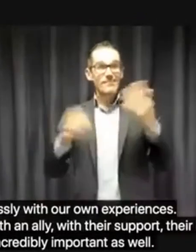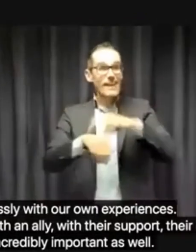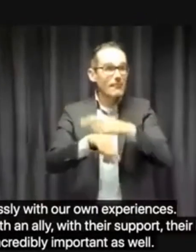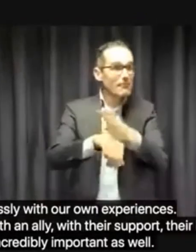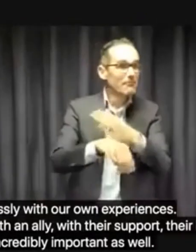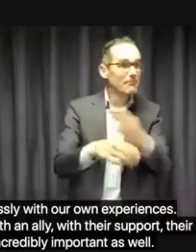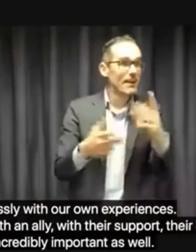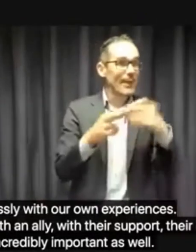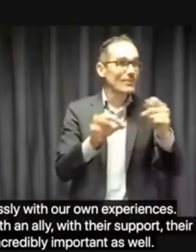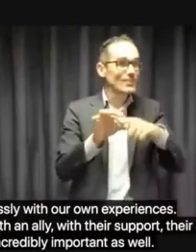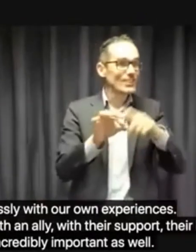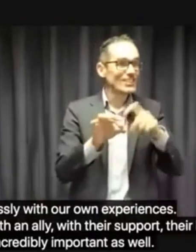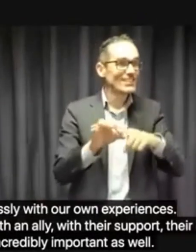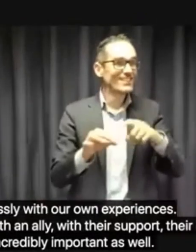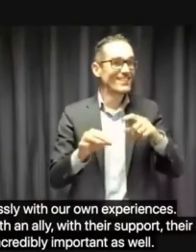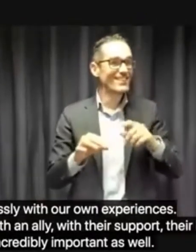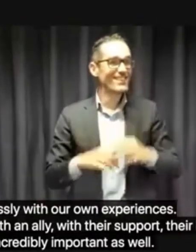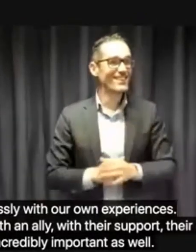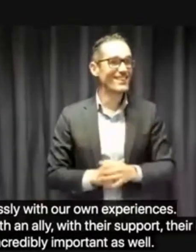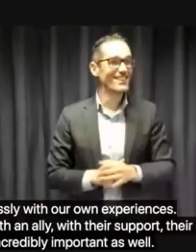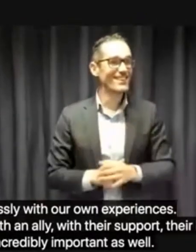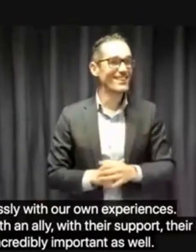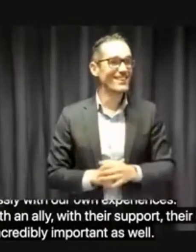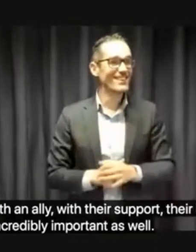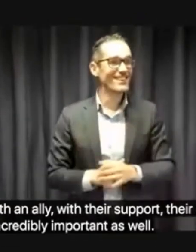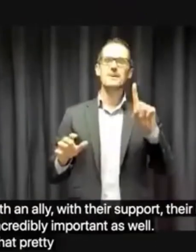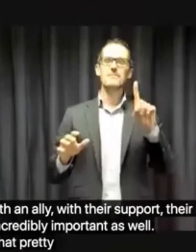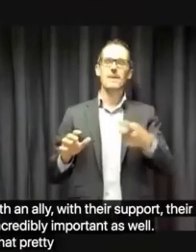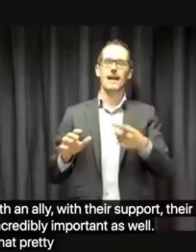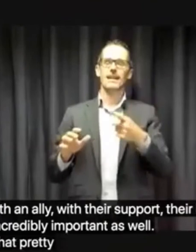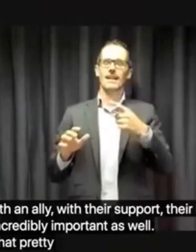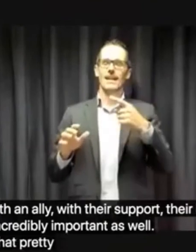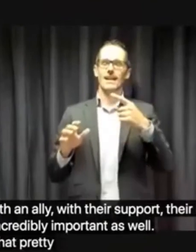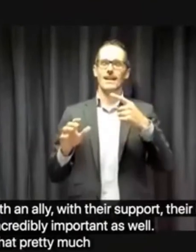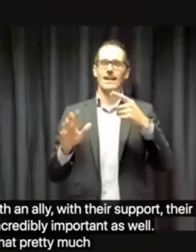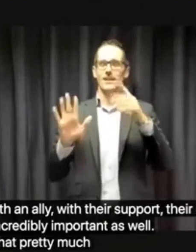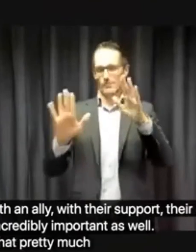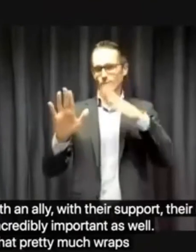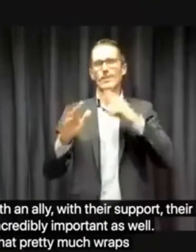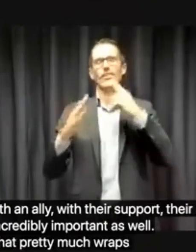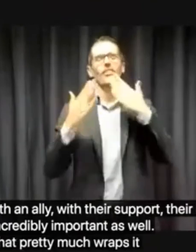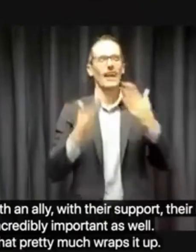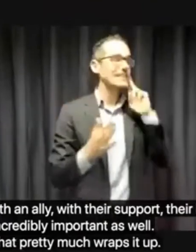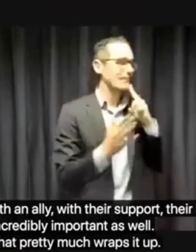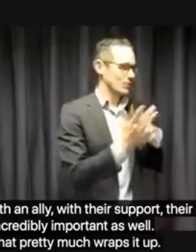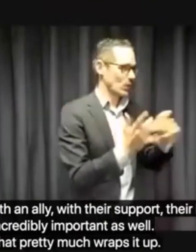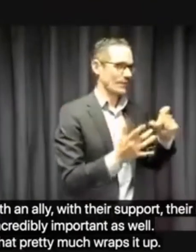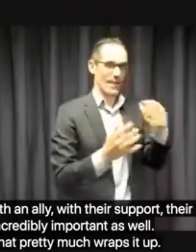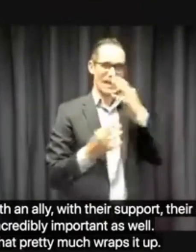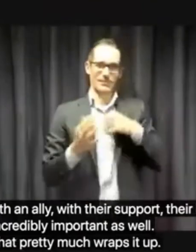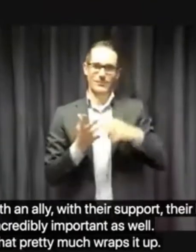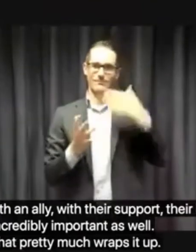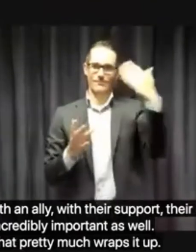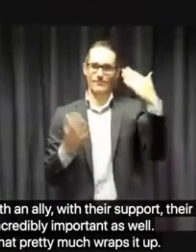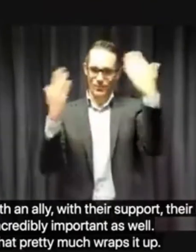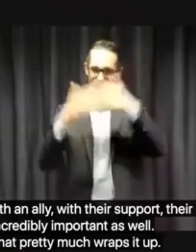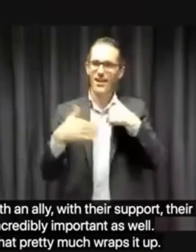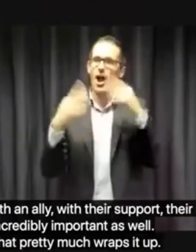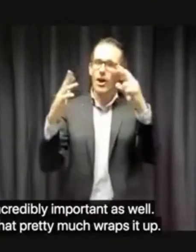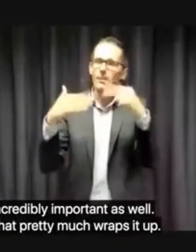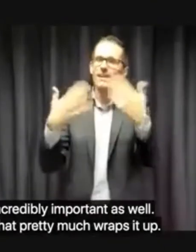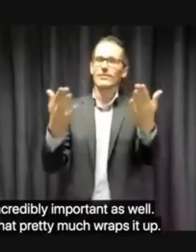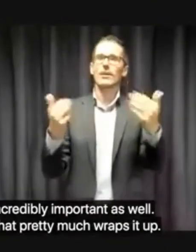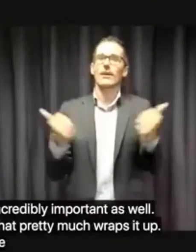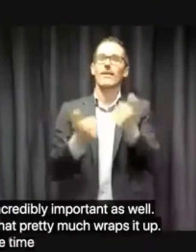I think that pretty much wraps it up. Time for me, do we have time for questions? But I'd like to say this well, thank you, Jeffrey,